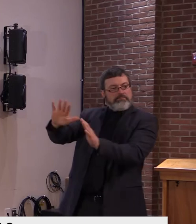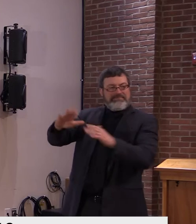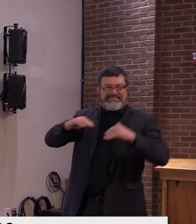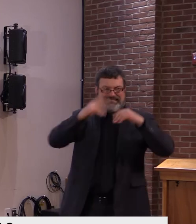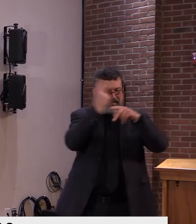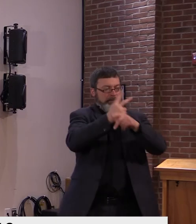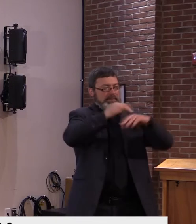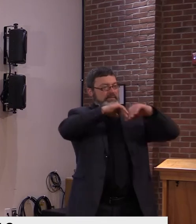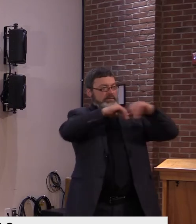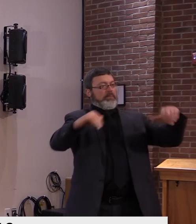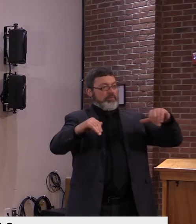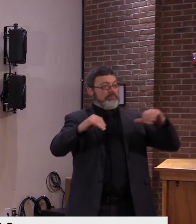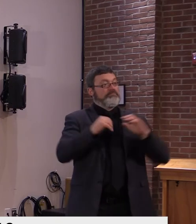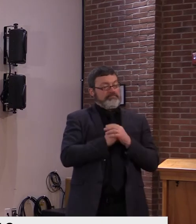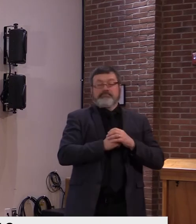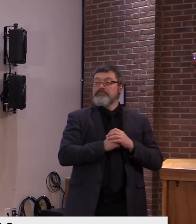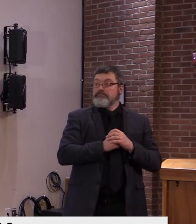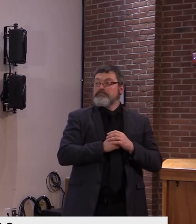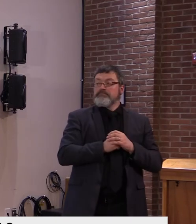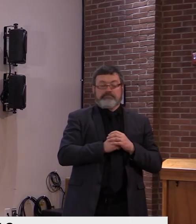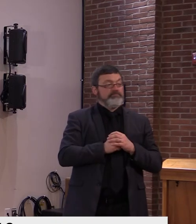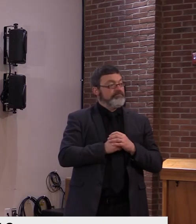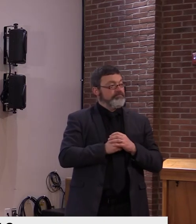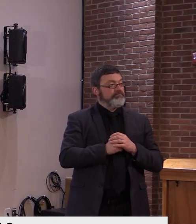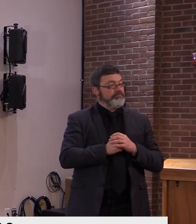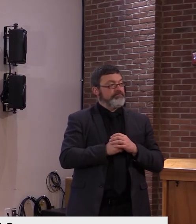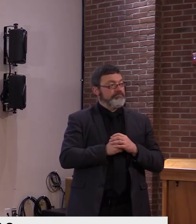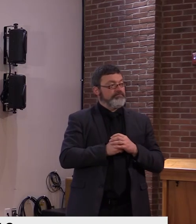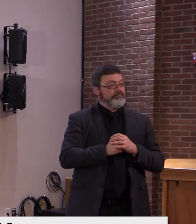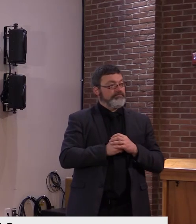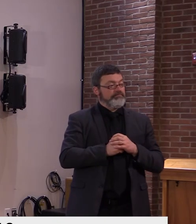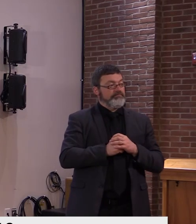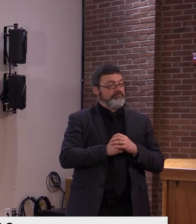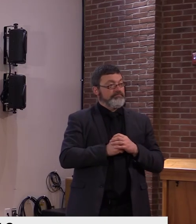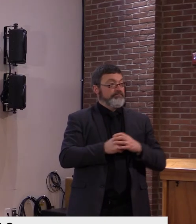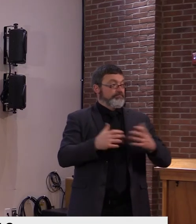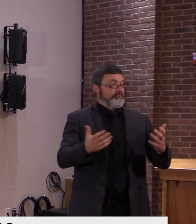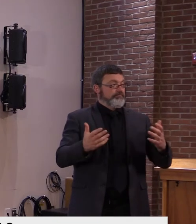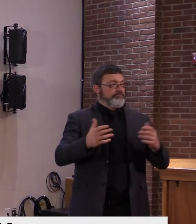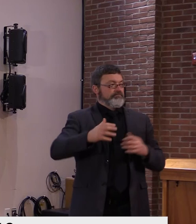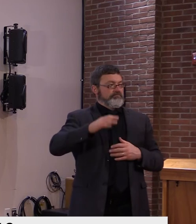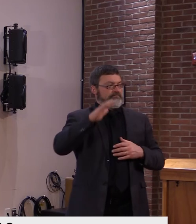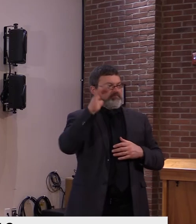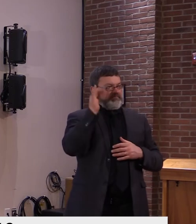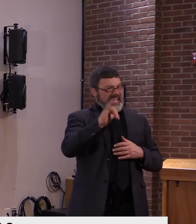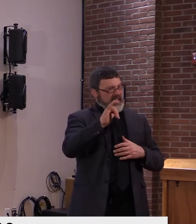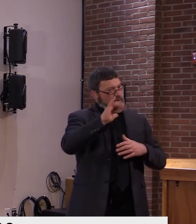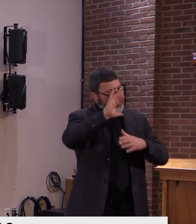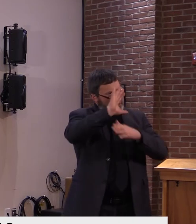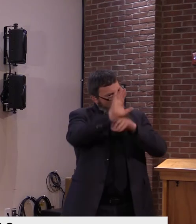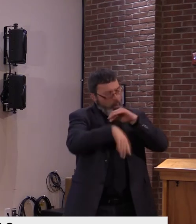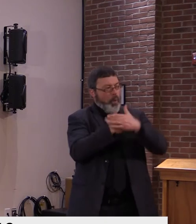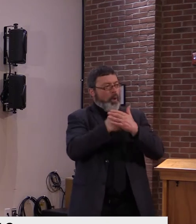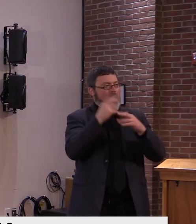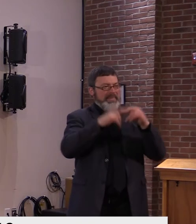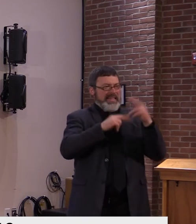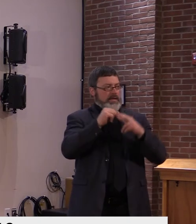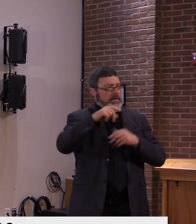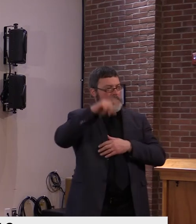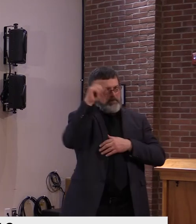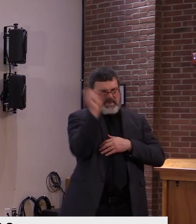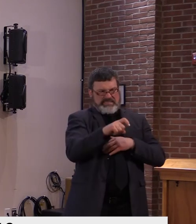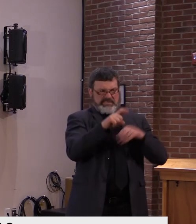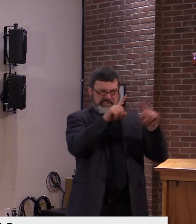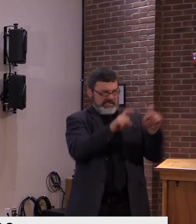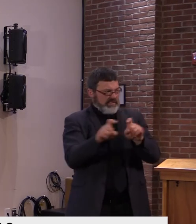Additionally, besides the initial facility-wide testing, we, with the CDC, pioneered an